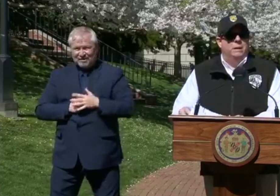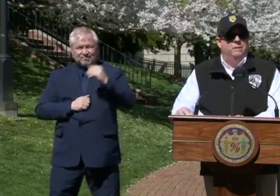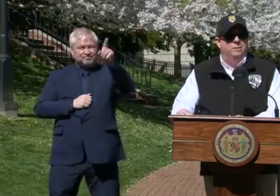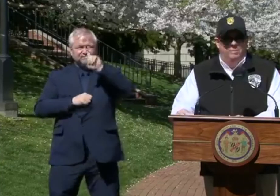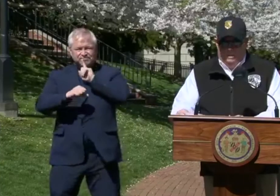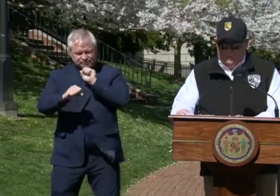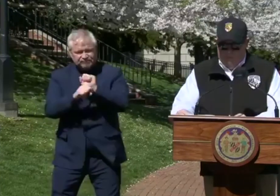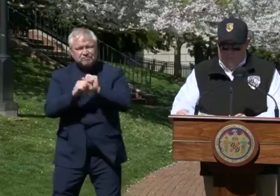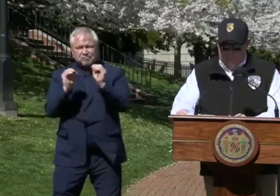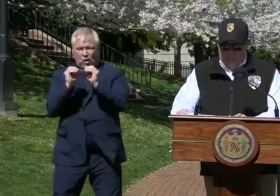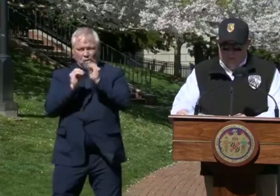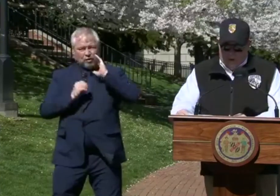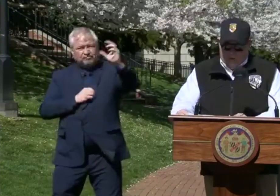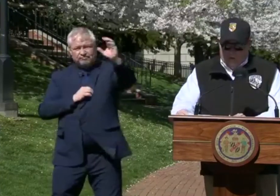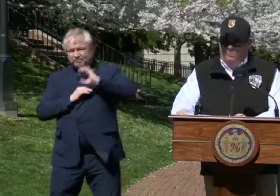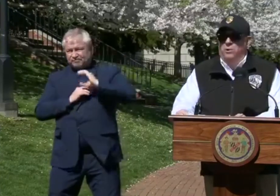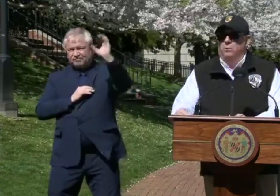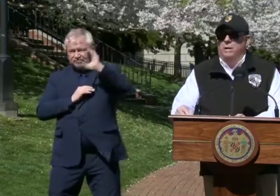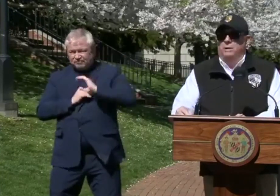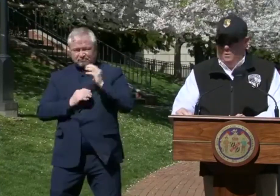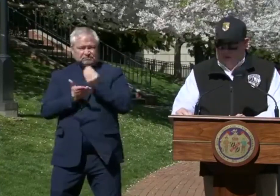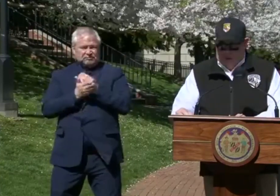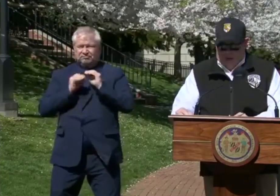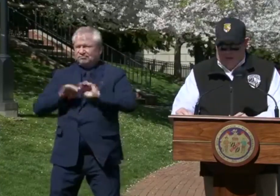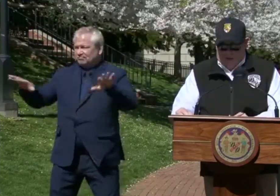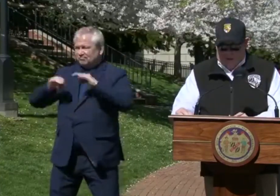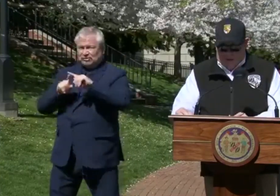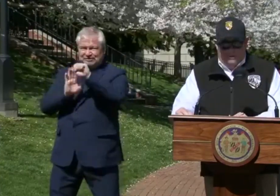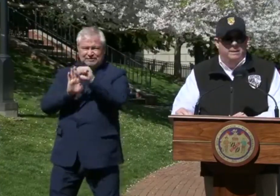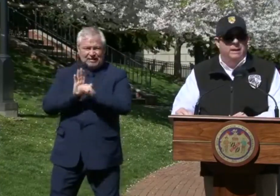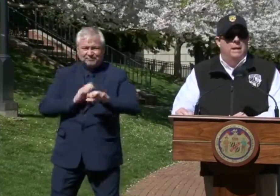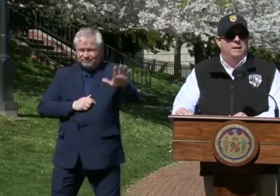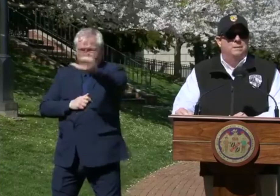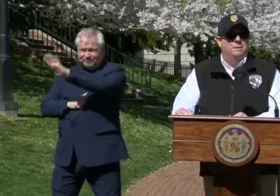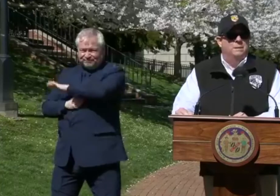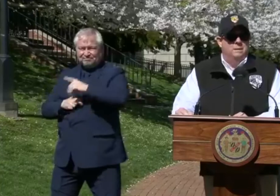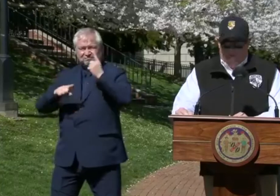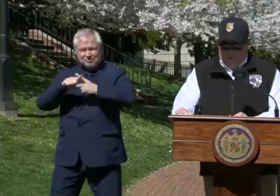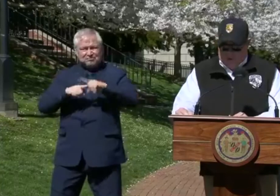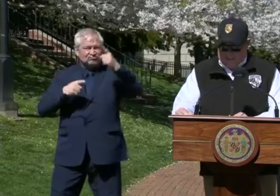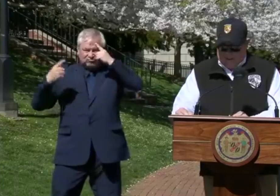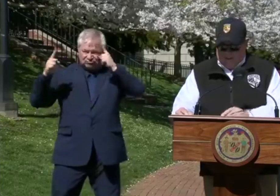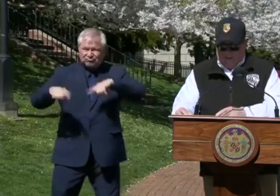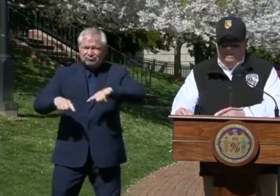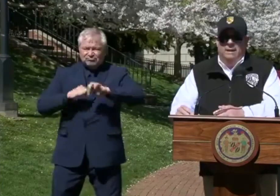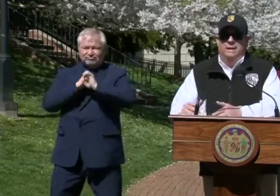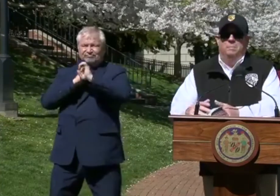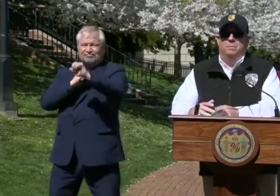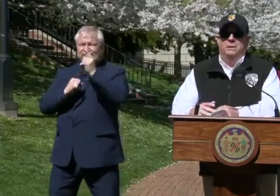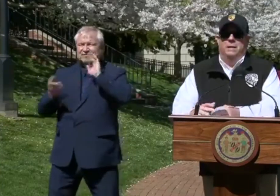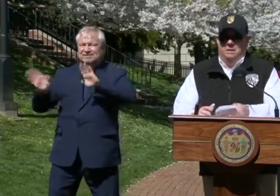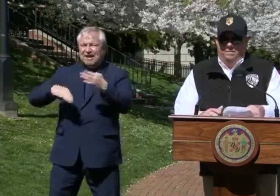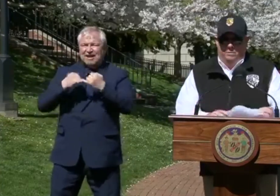next round of stimulus. Also, for agreeing to our request to extend the deadlines for the census and